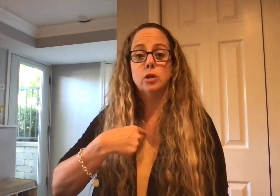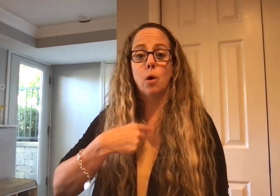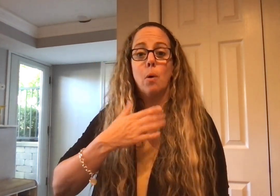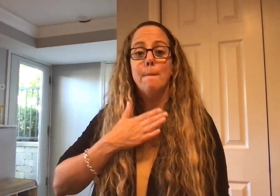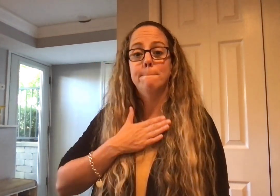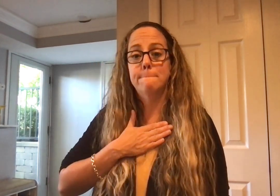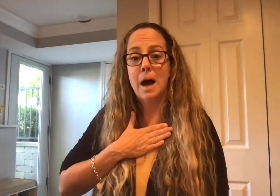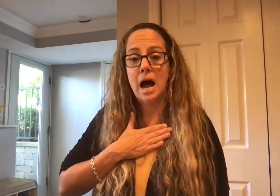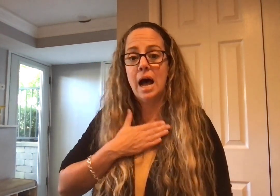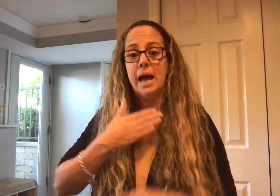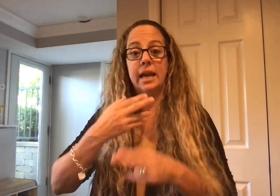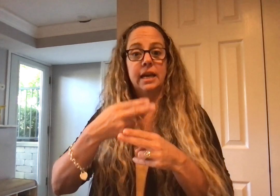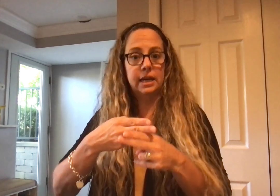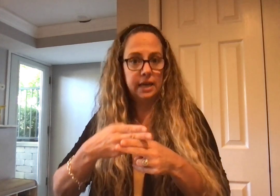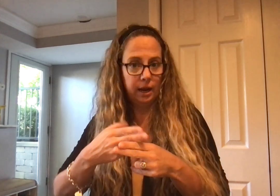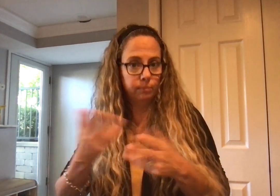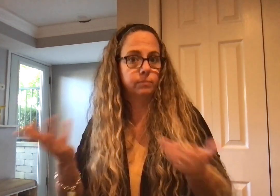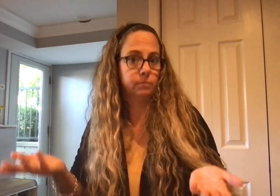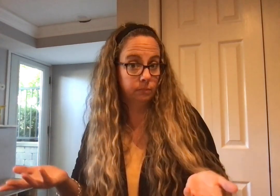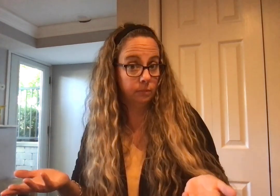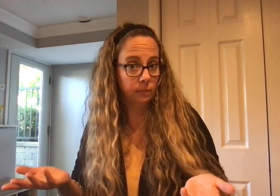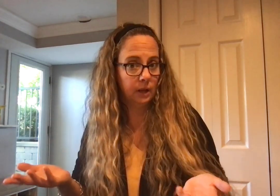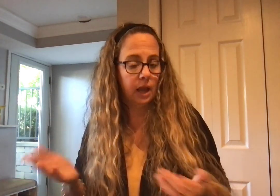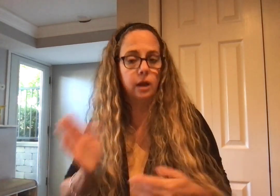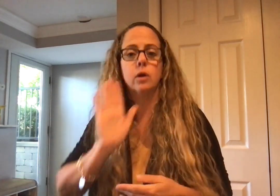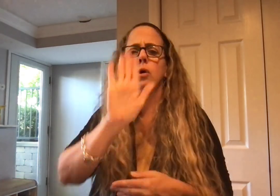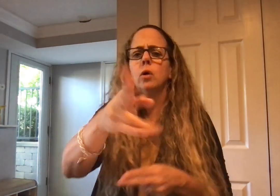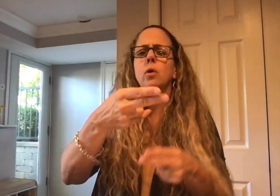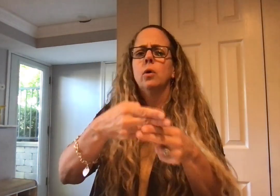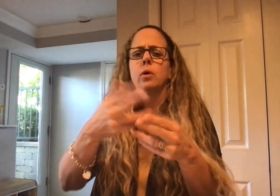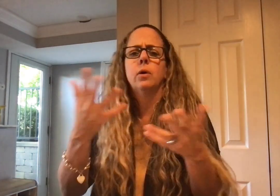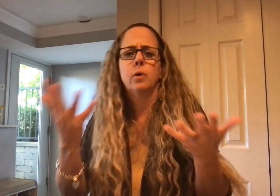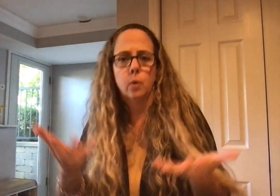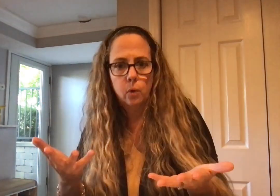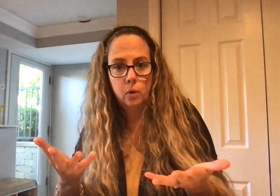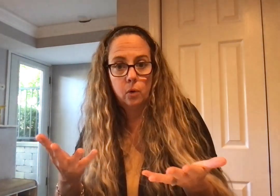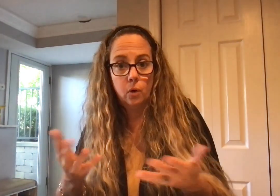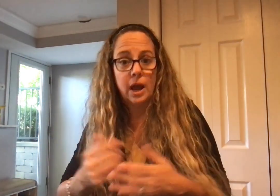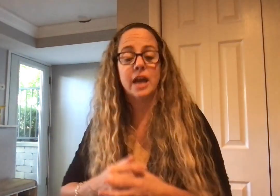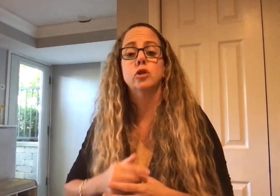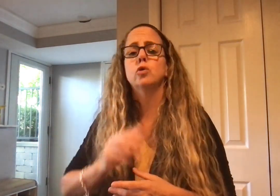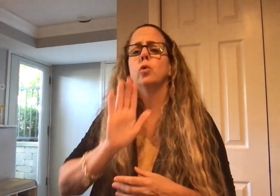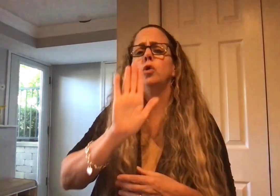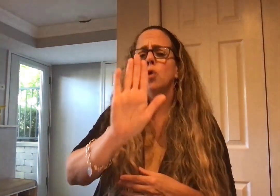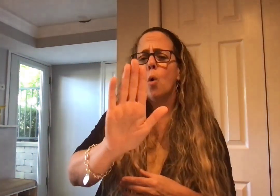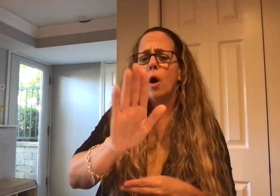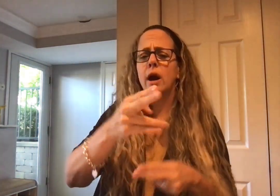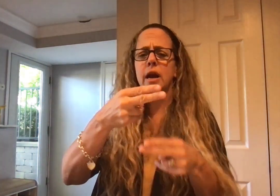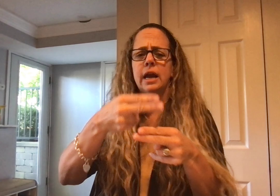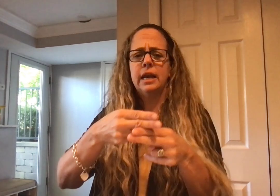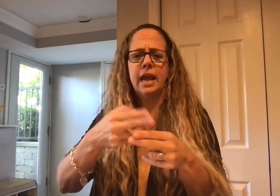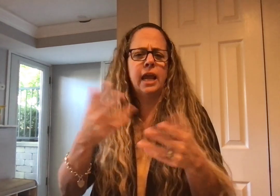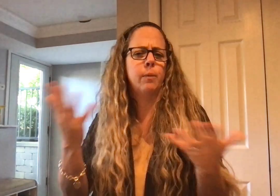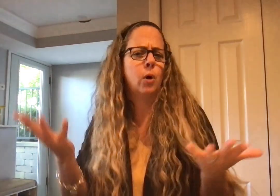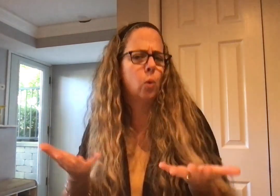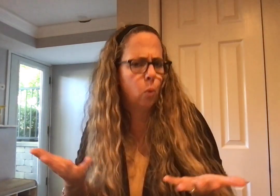So, my name. Okay? Okay? So, your name